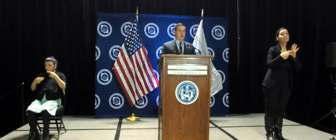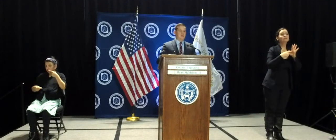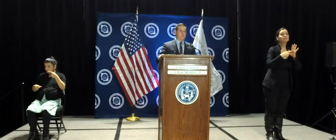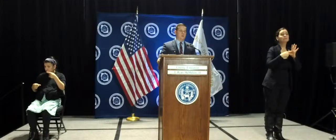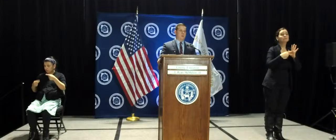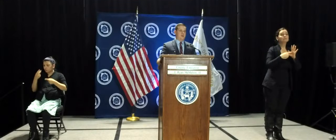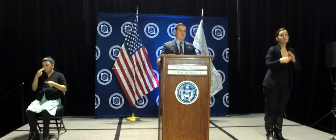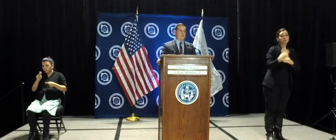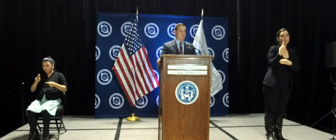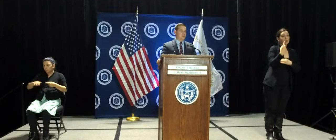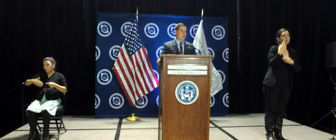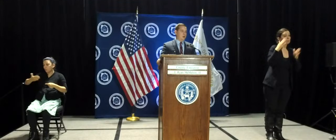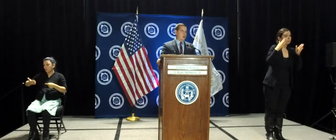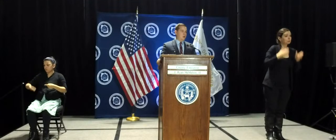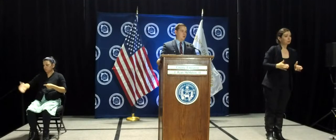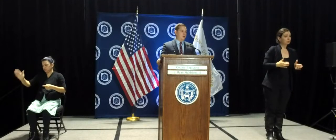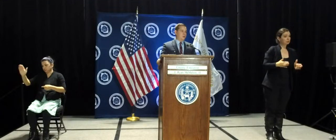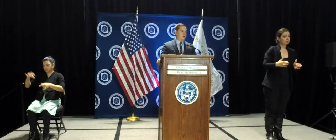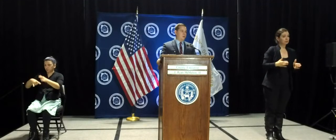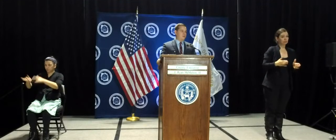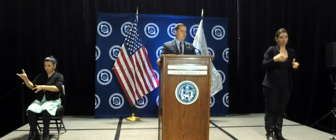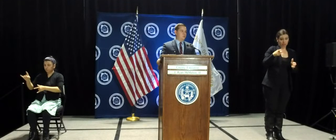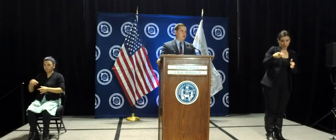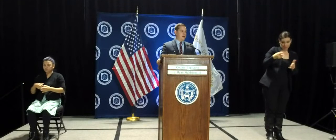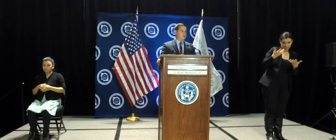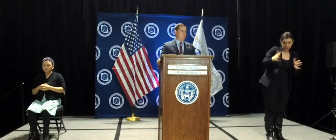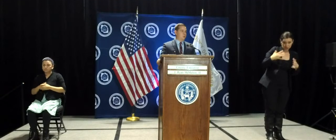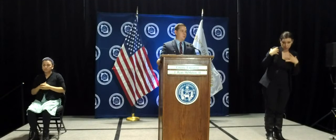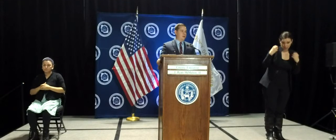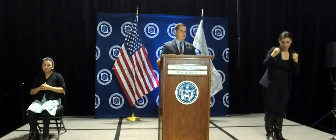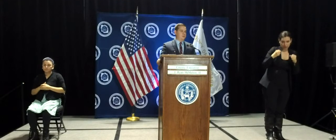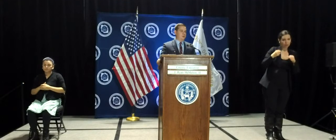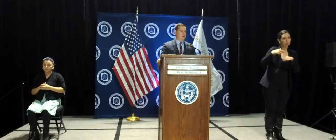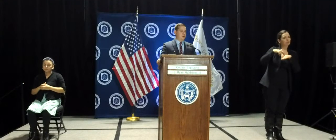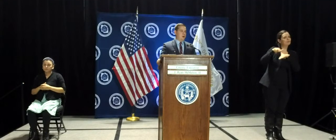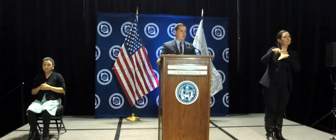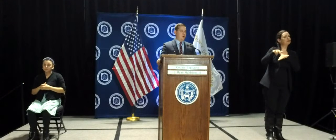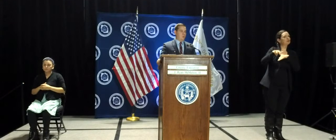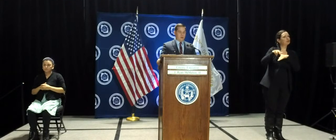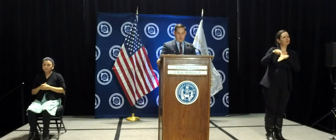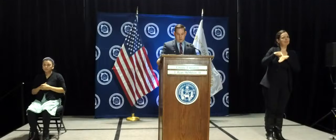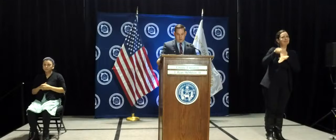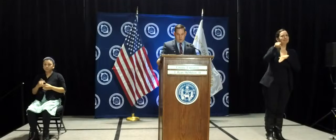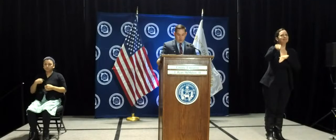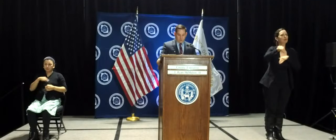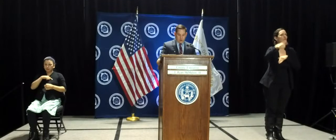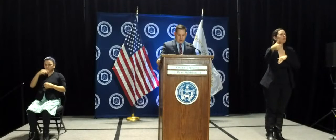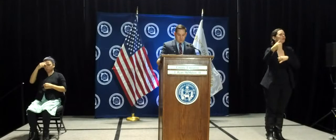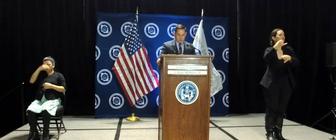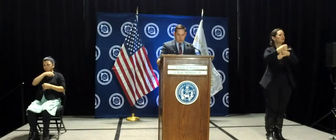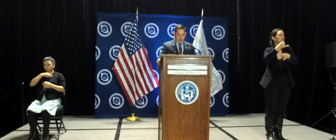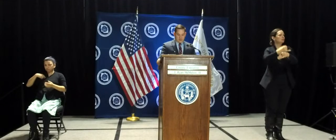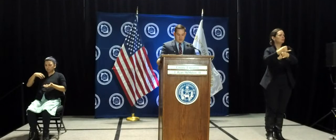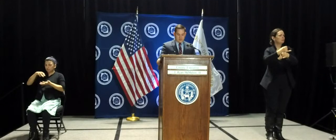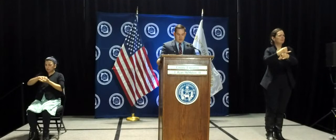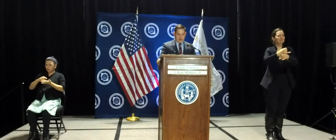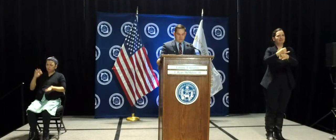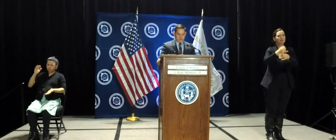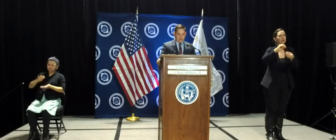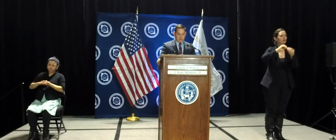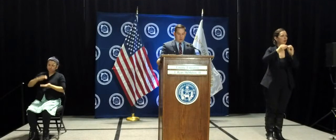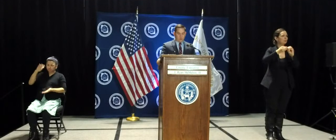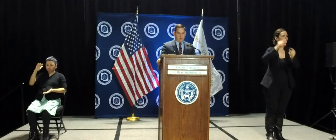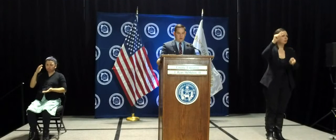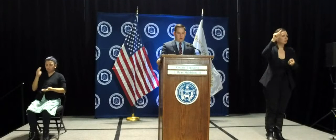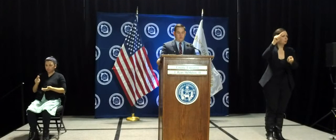down our hospital capacity, create about 11% hospital capacity right away. Overall hospital capacity,